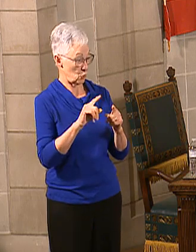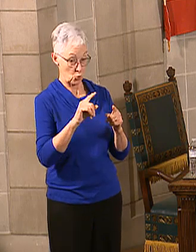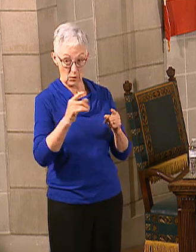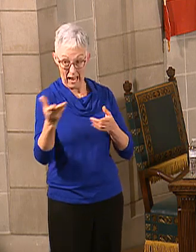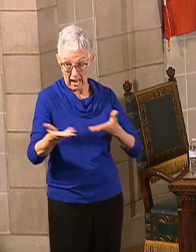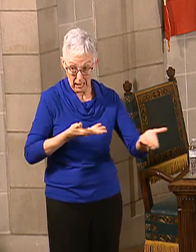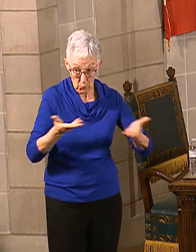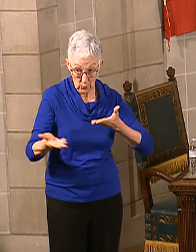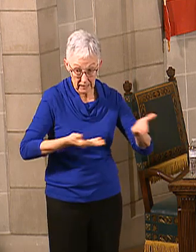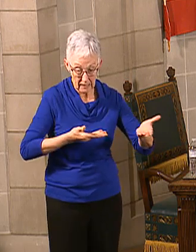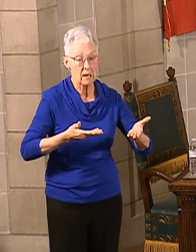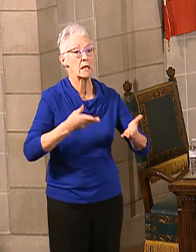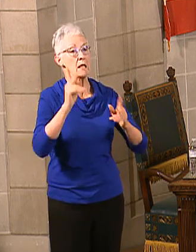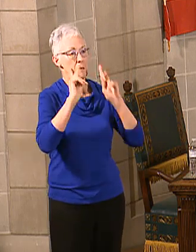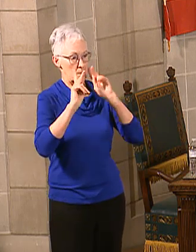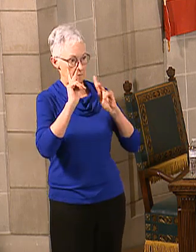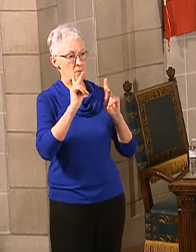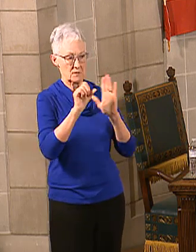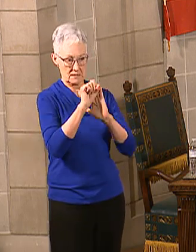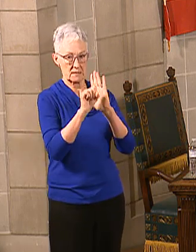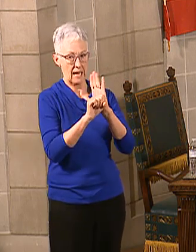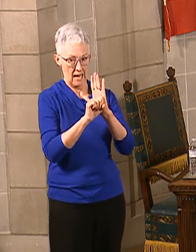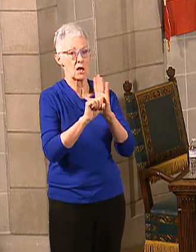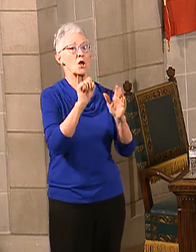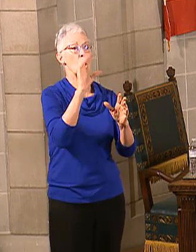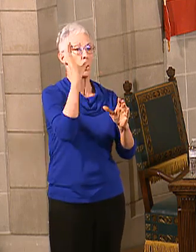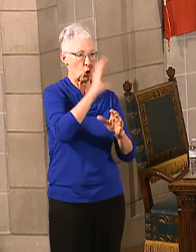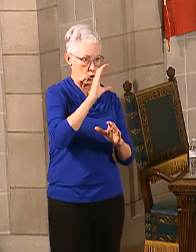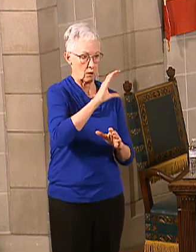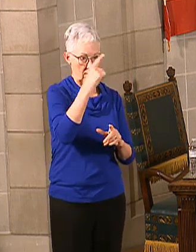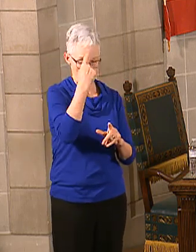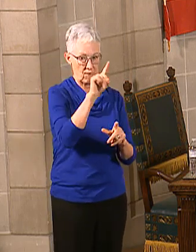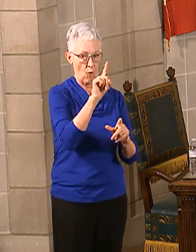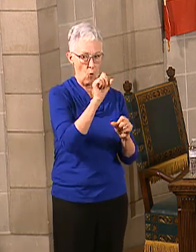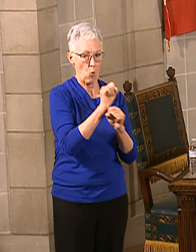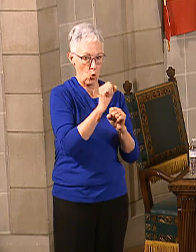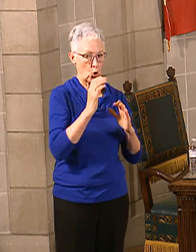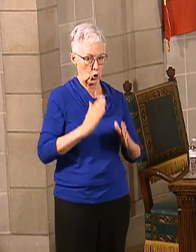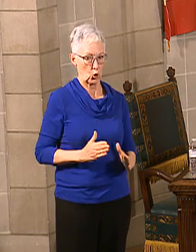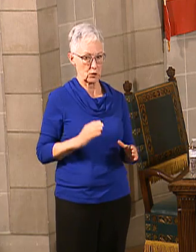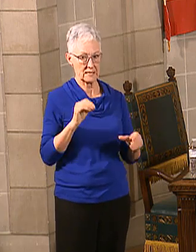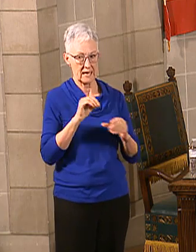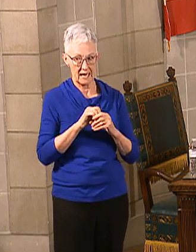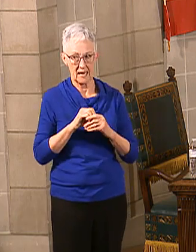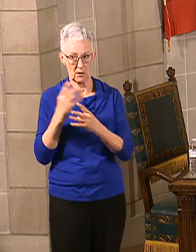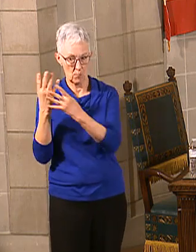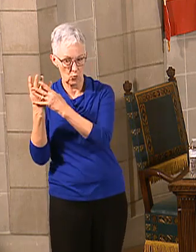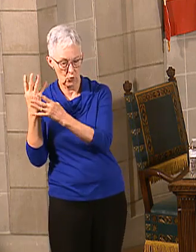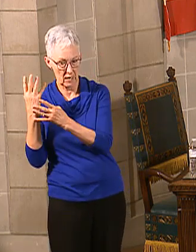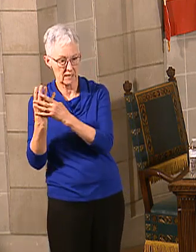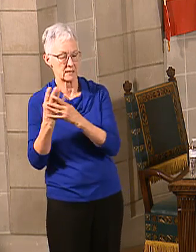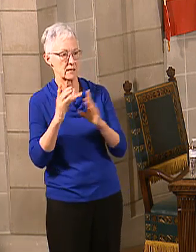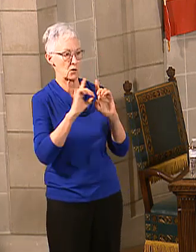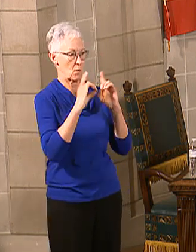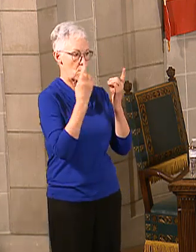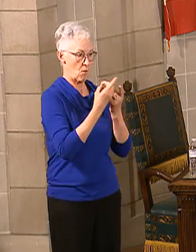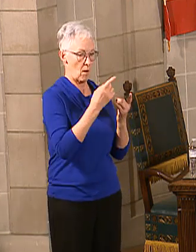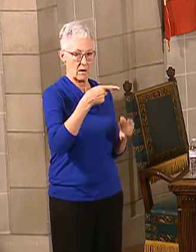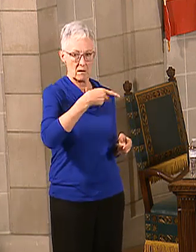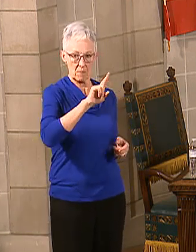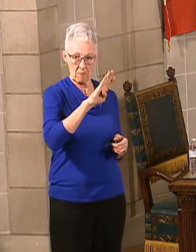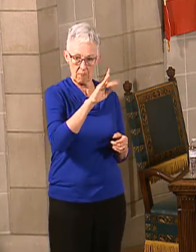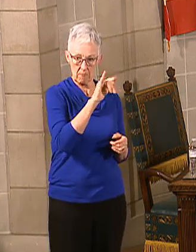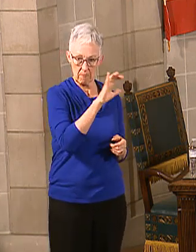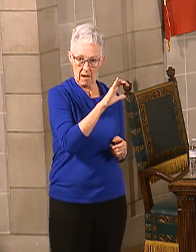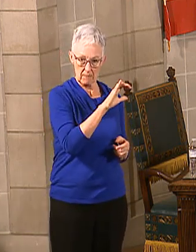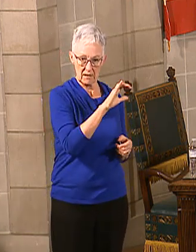of Corrections, in our Department of Health and Human Services, and the Department of Veterans Affairs. So if you're interested in that, please go look us up and